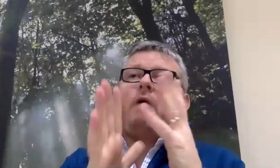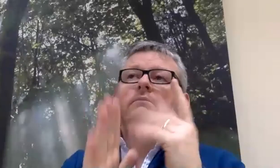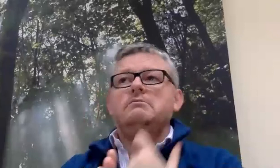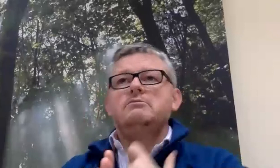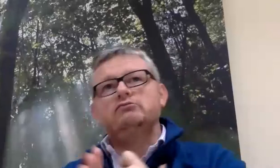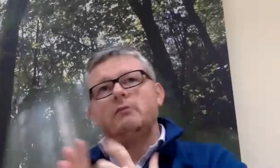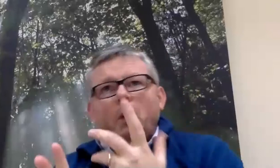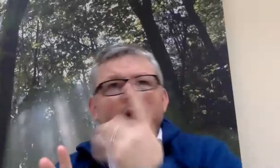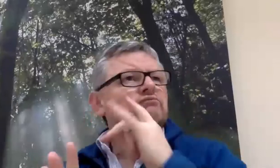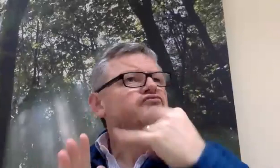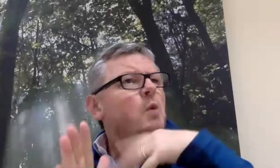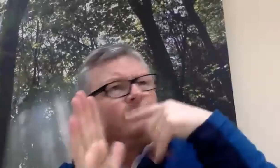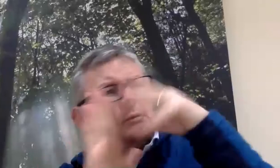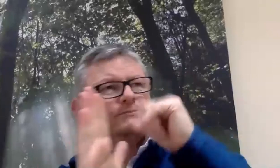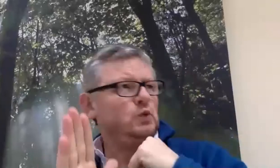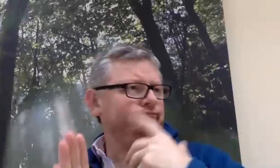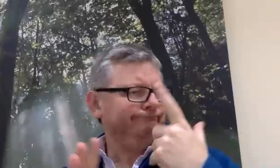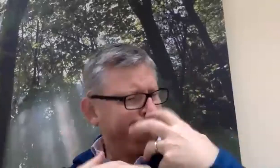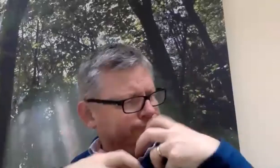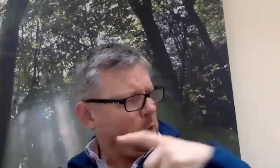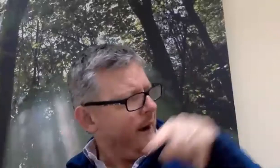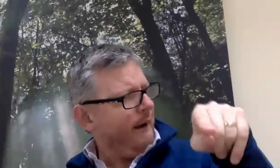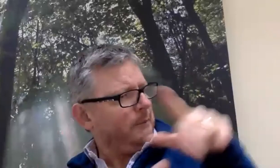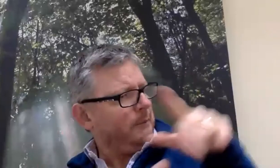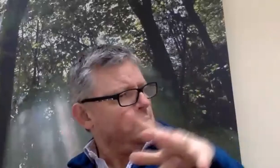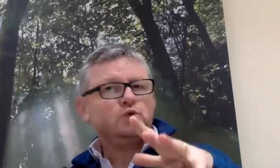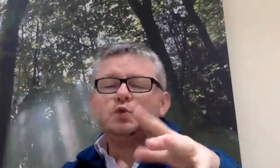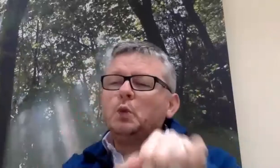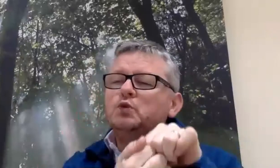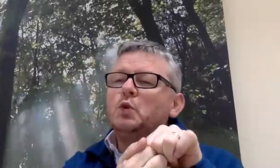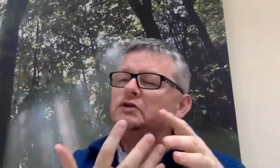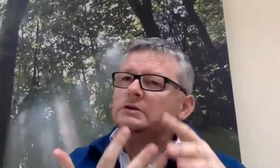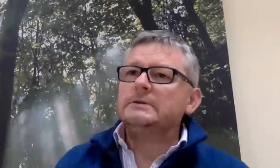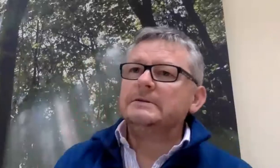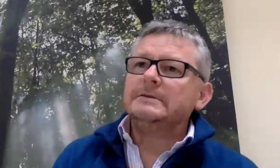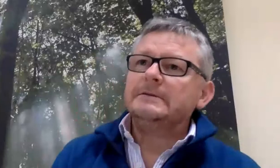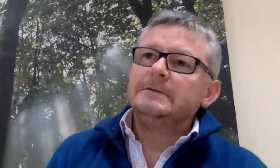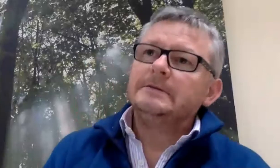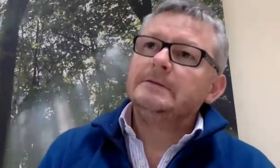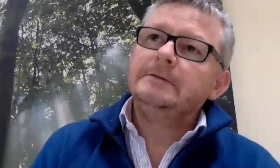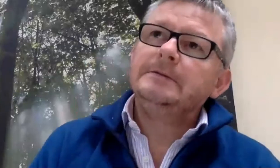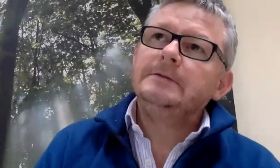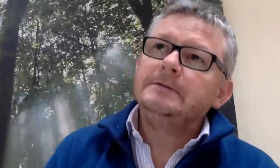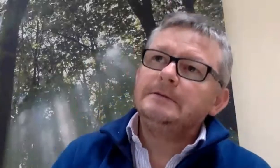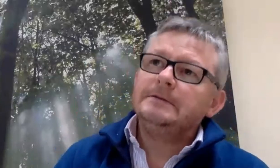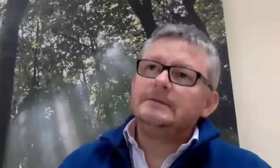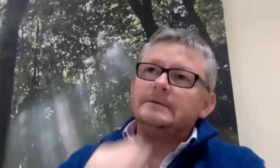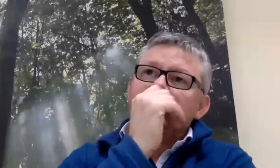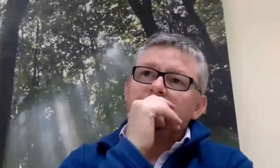copyright issues. But personal, to people to... recording or signing people's informal interactions,